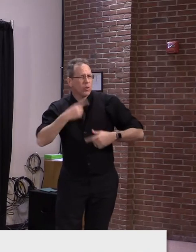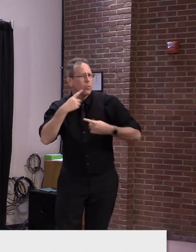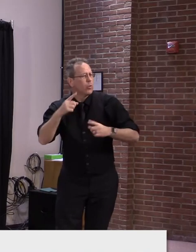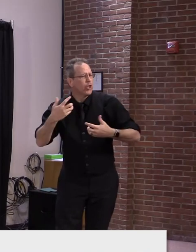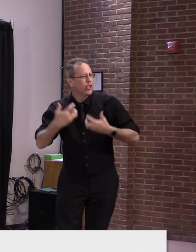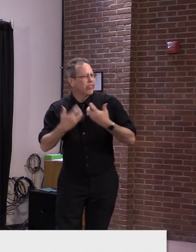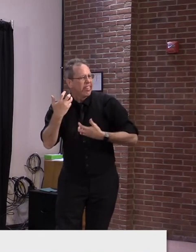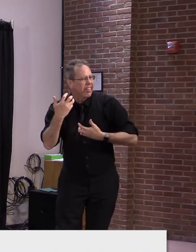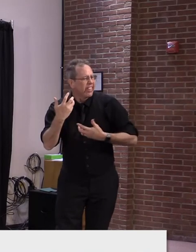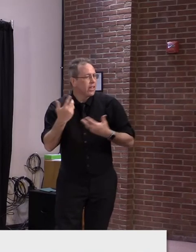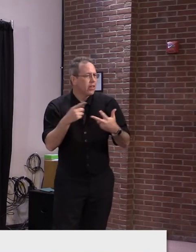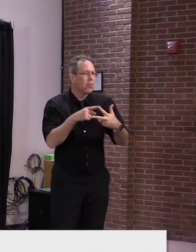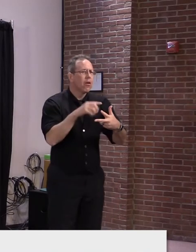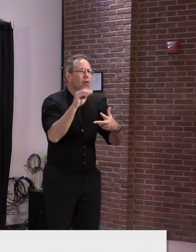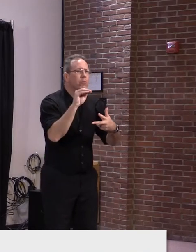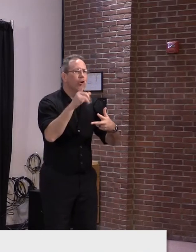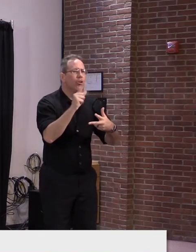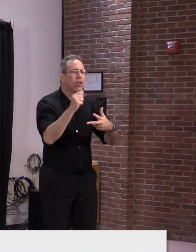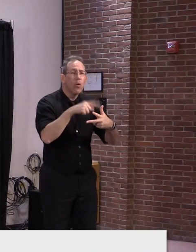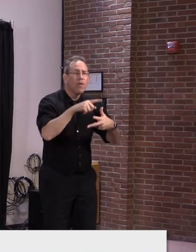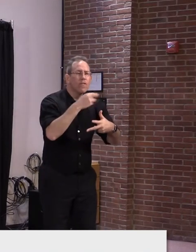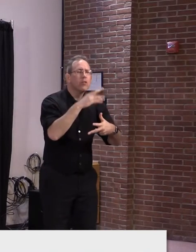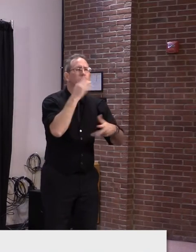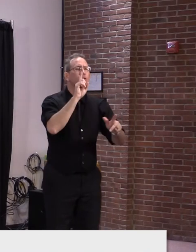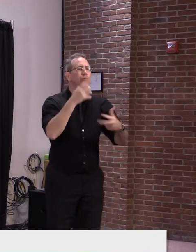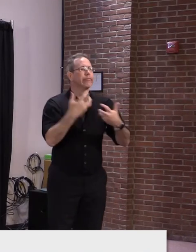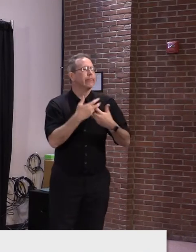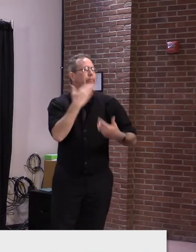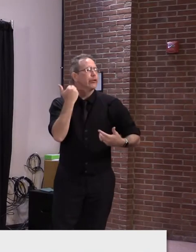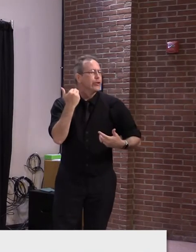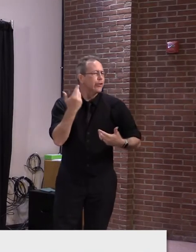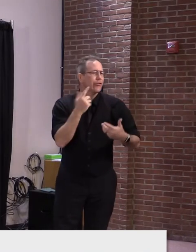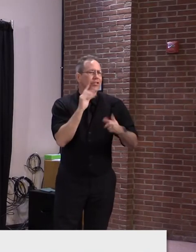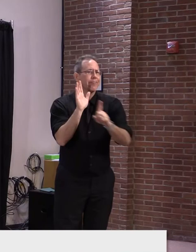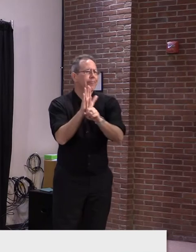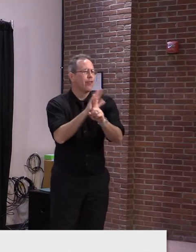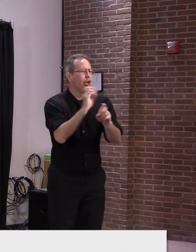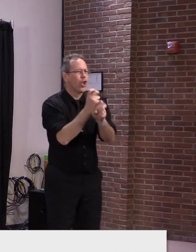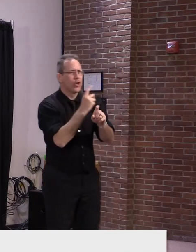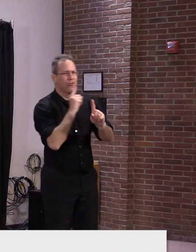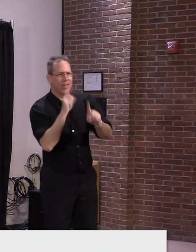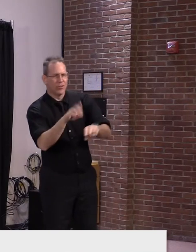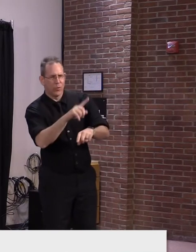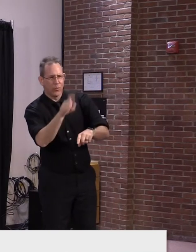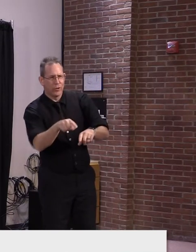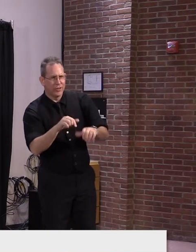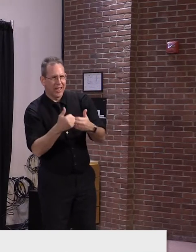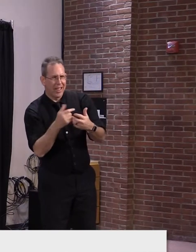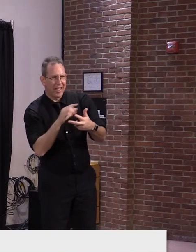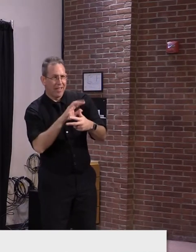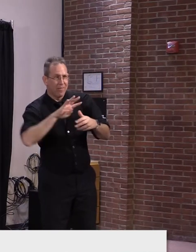without really knowing any more details, it's going to be hard for me to give you any more advice than that.